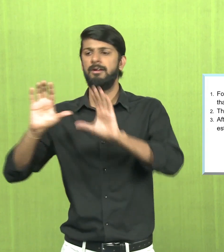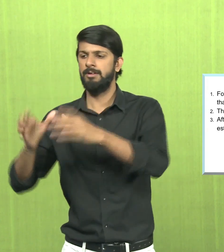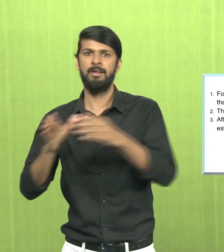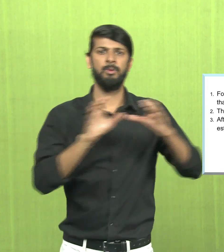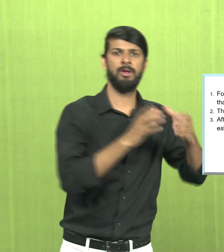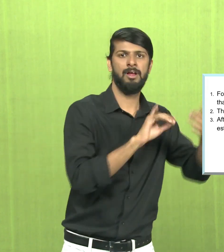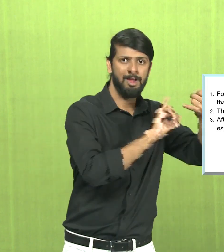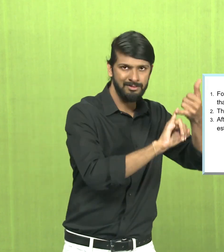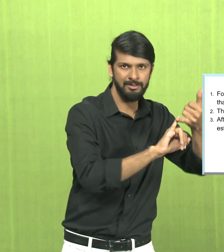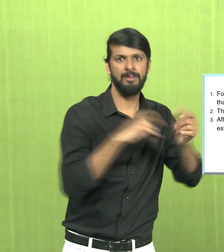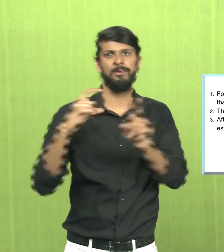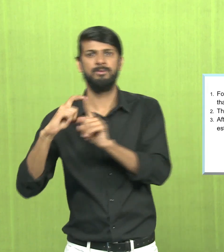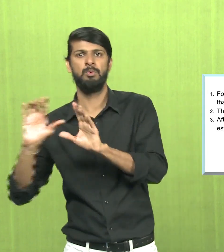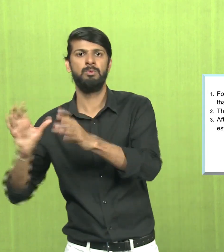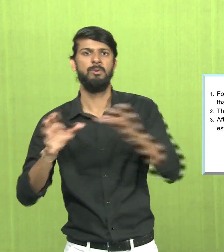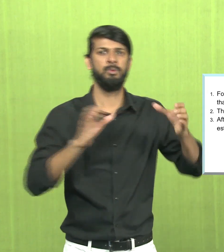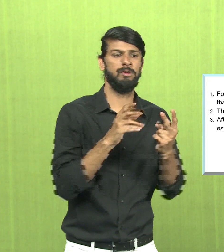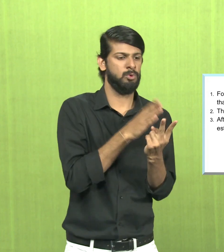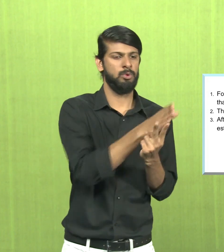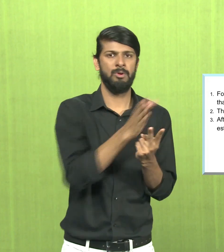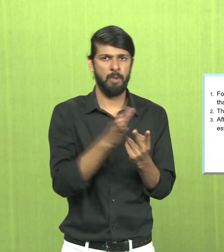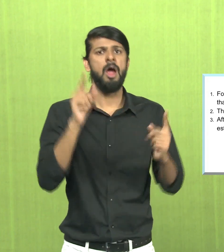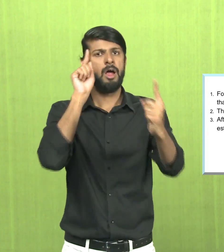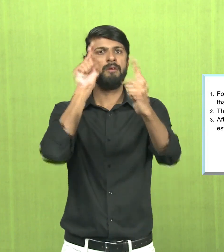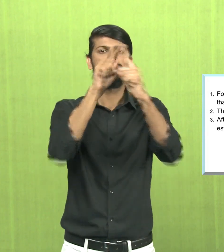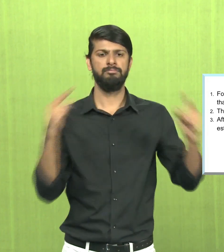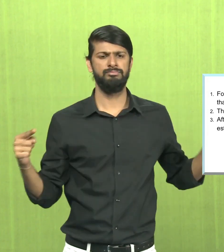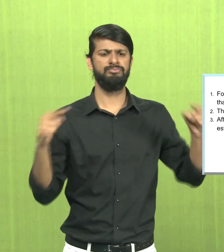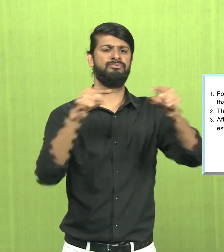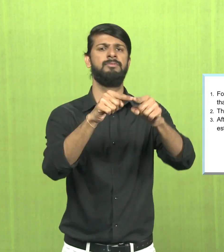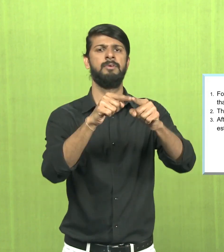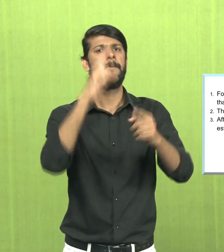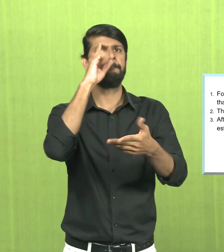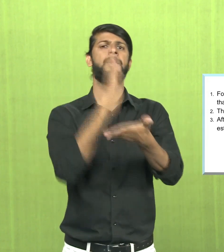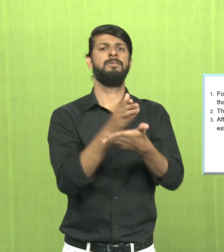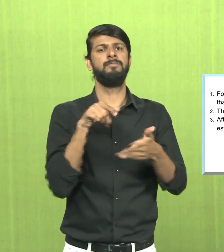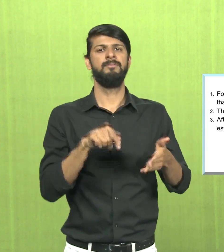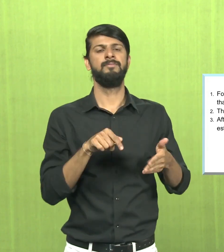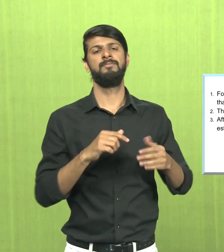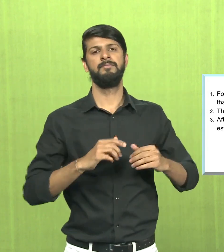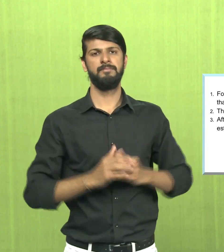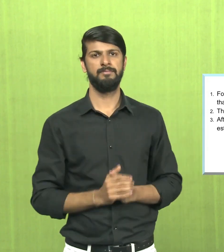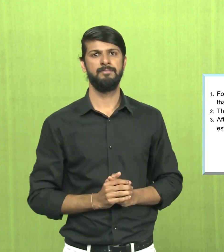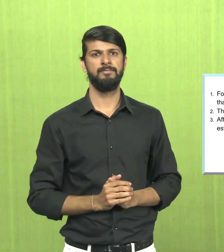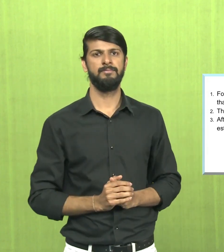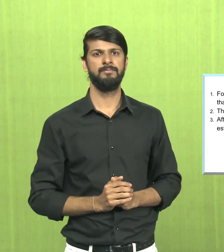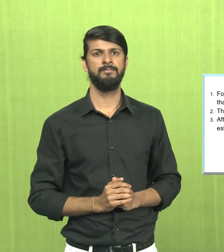are allowed in this sect. These are the two sects. The purpose, the goal is the same, the paths and the principles